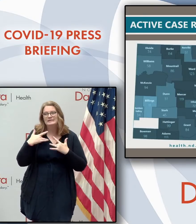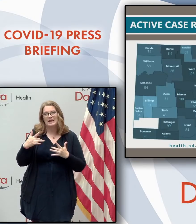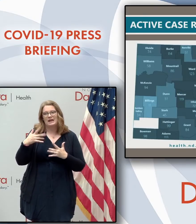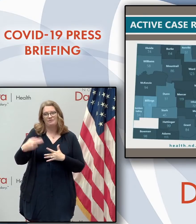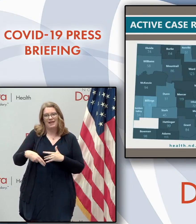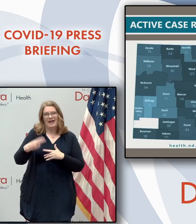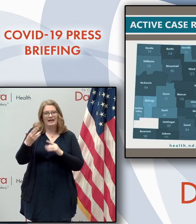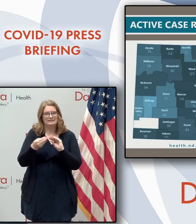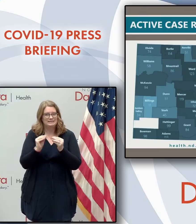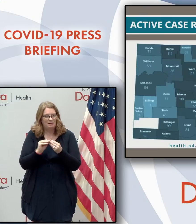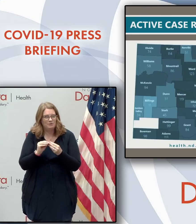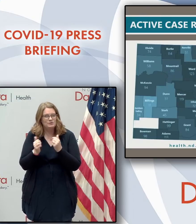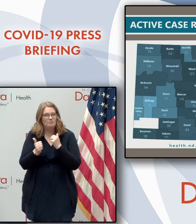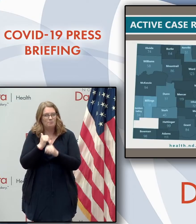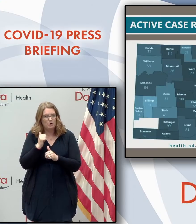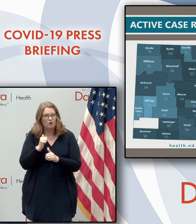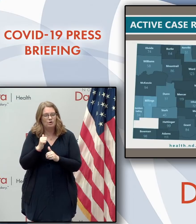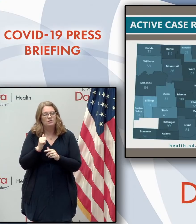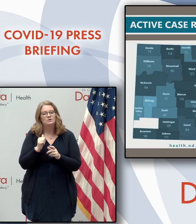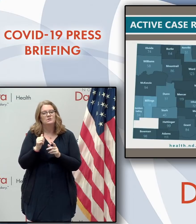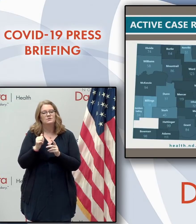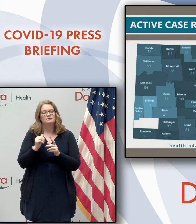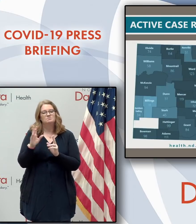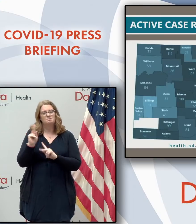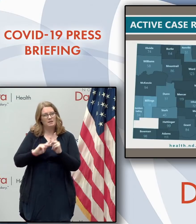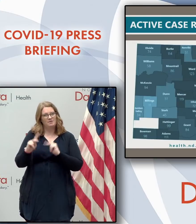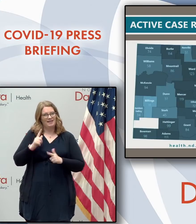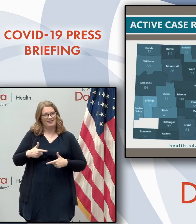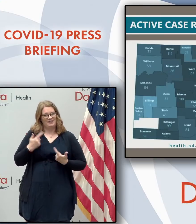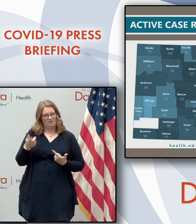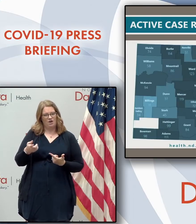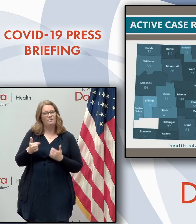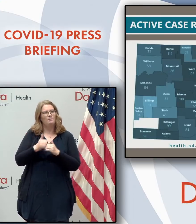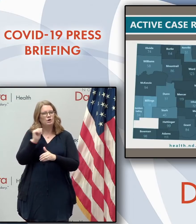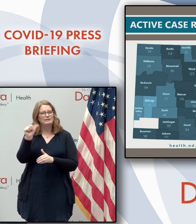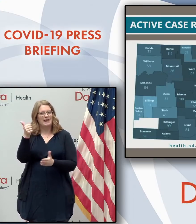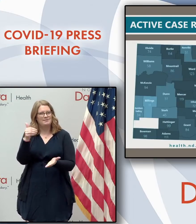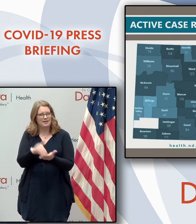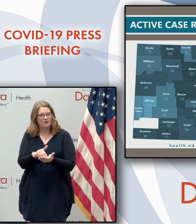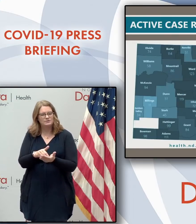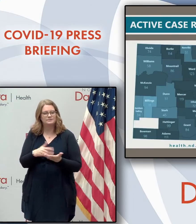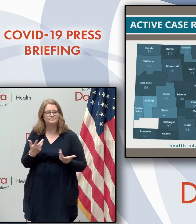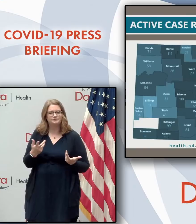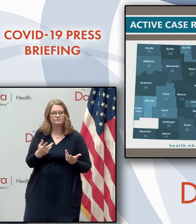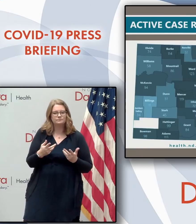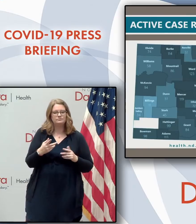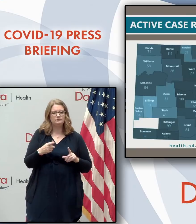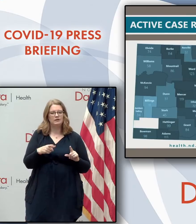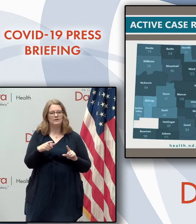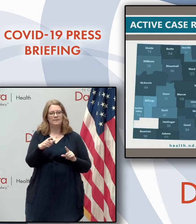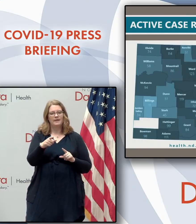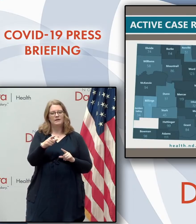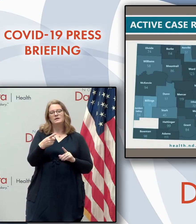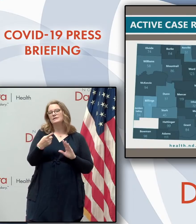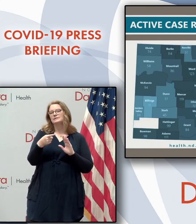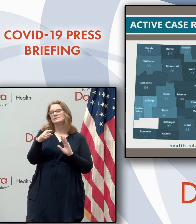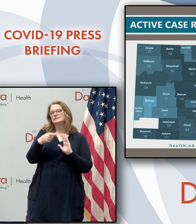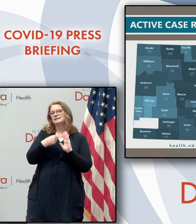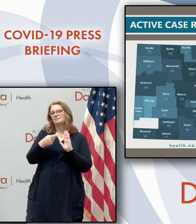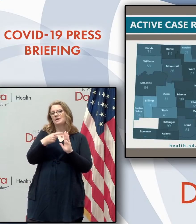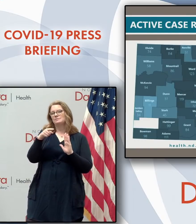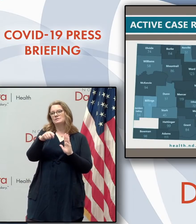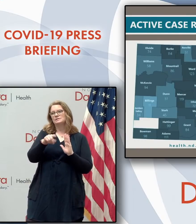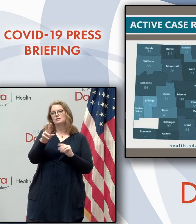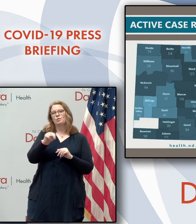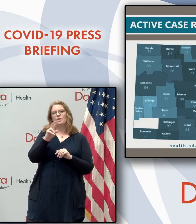cases per resident. This is the same issue where North Dakota sometimes gets characterized as having